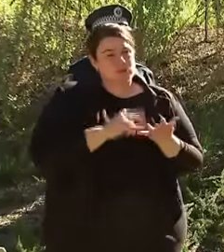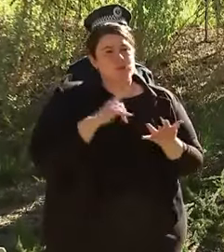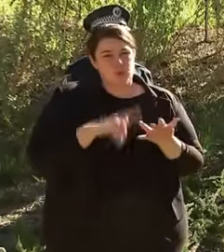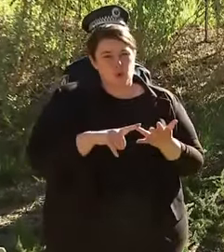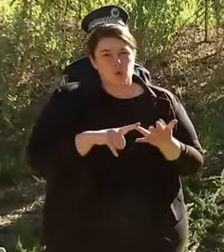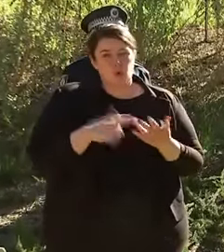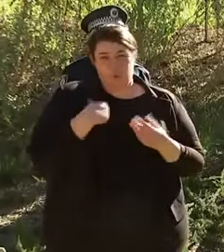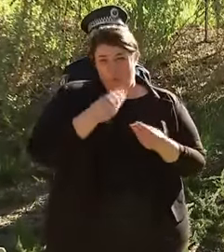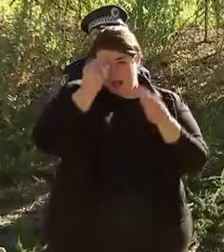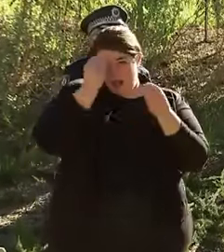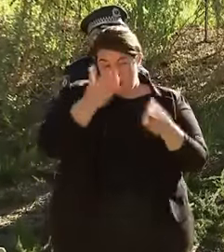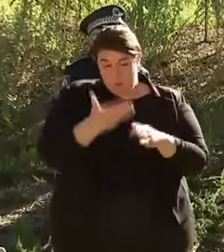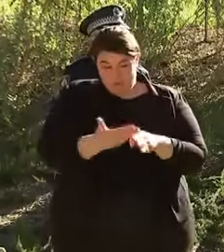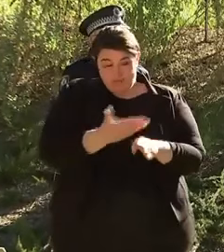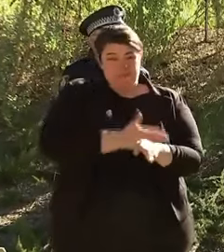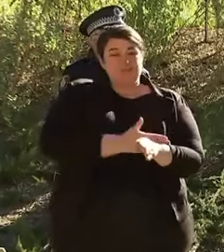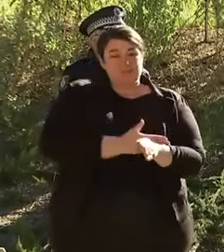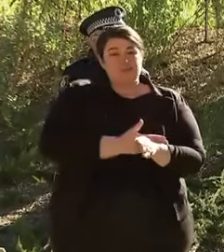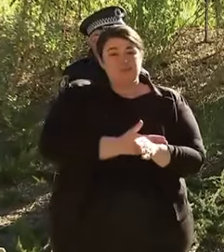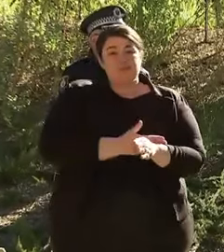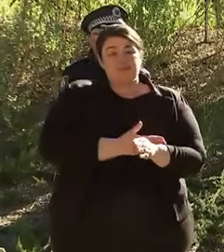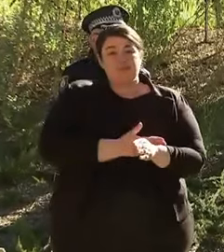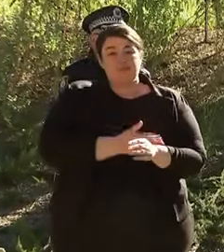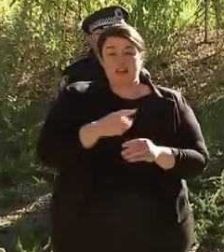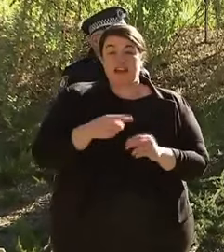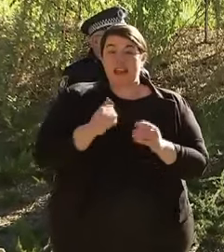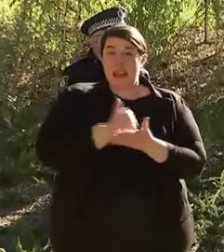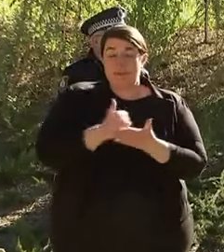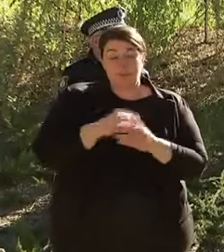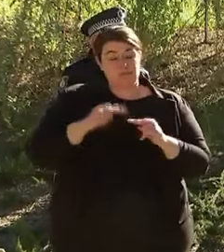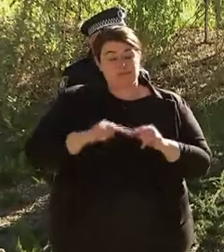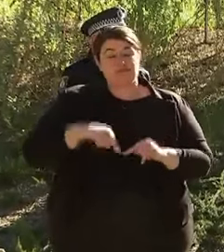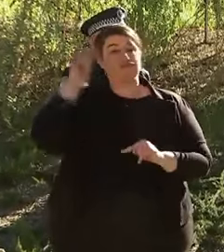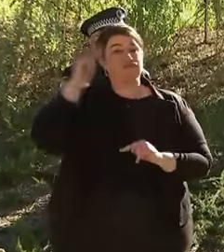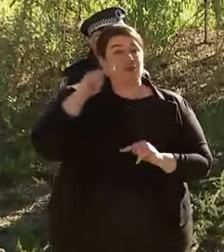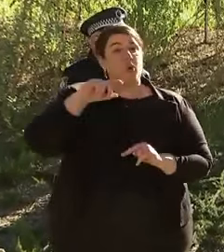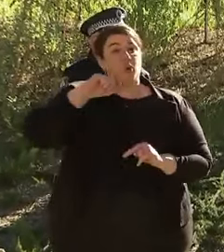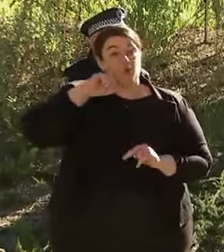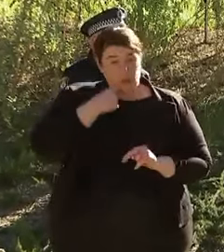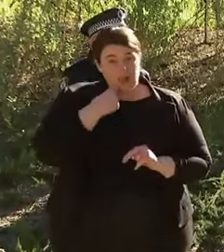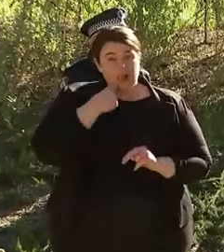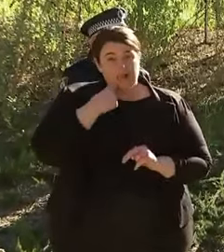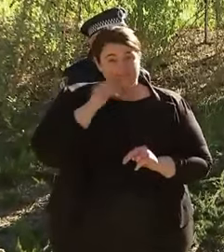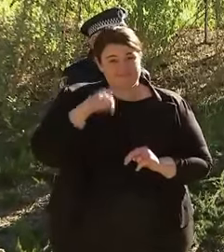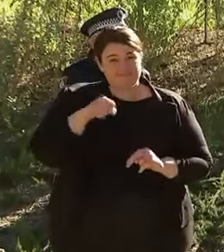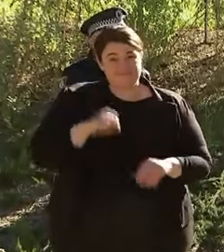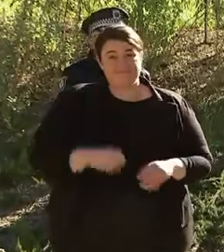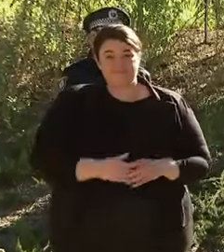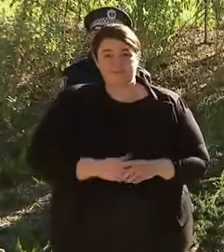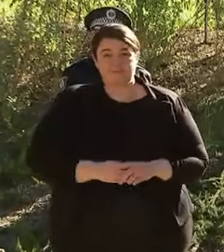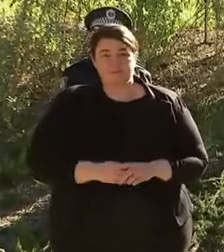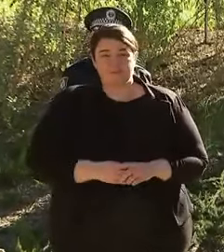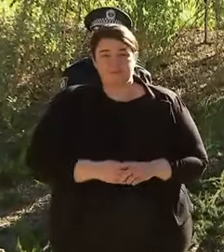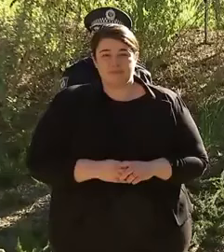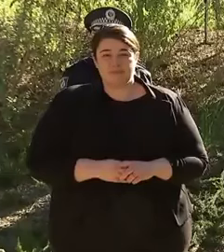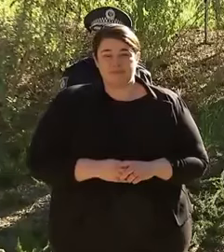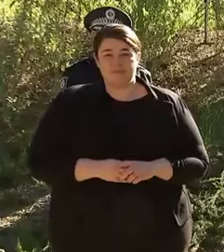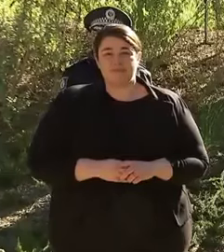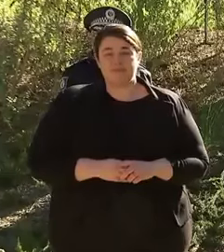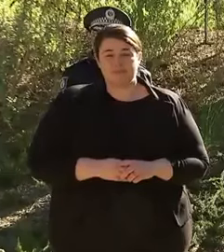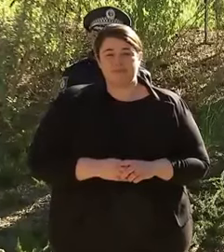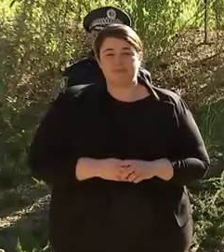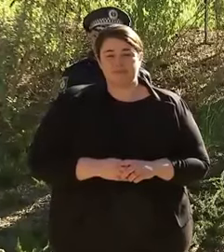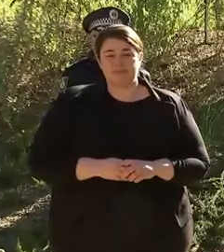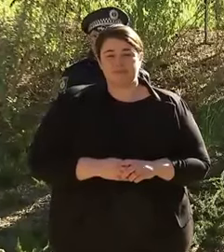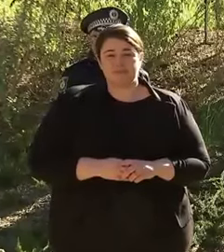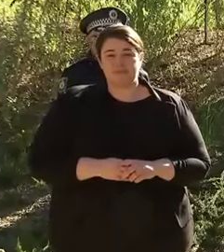to anticipate that case numbers will increase, but the measure of our success won't be so much the people in isolation who get the